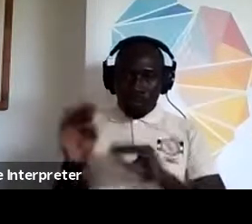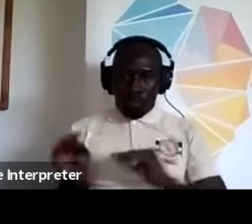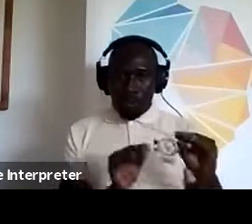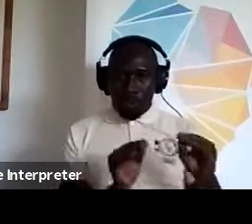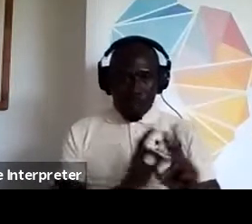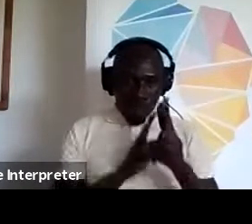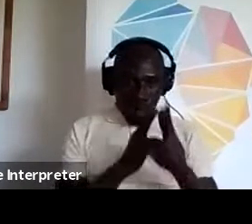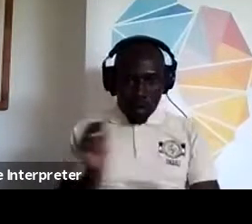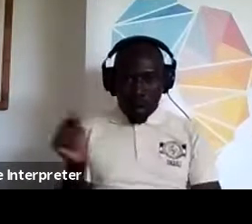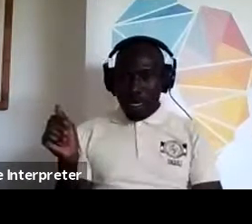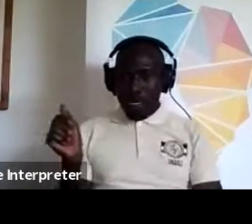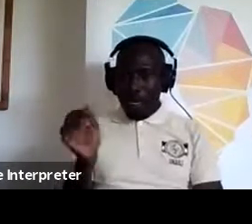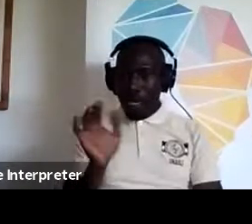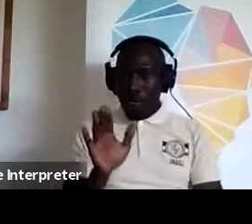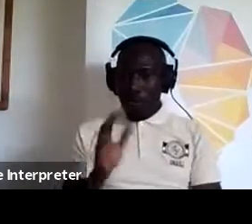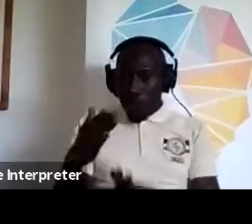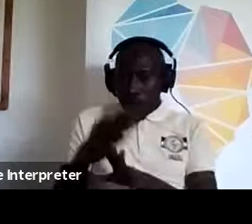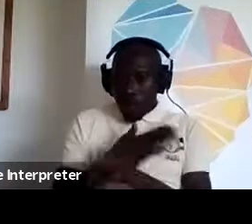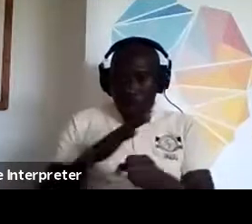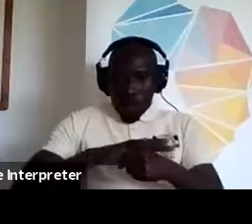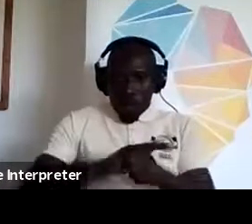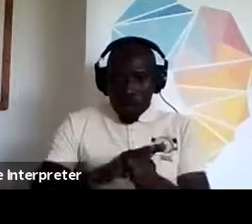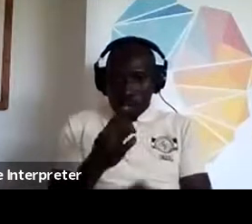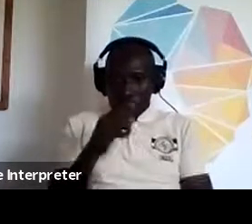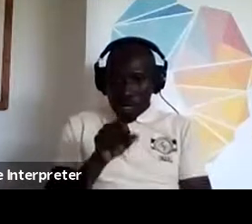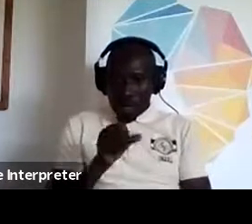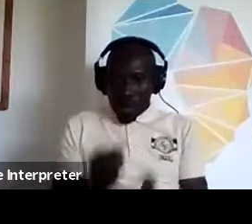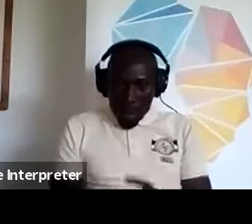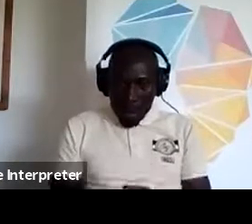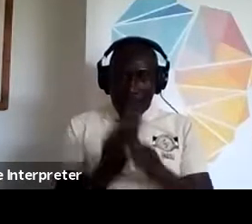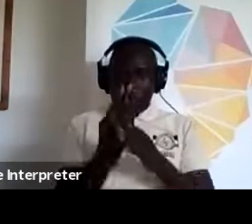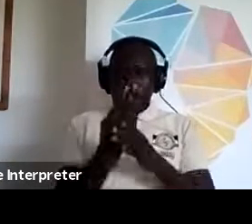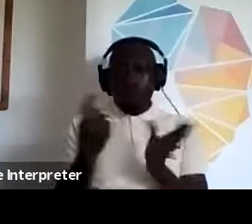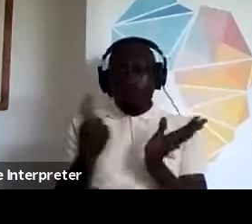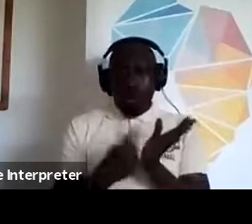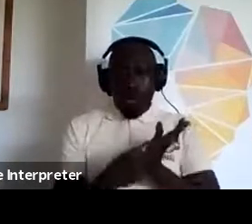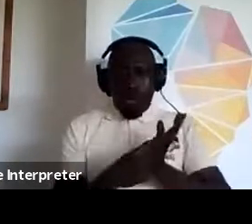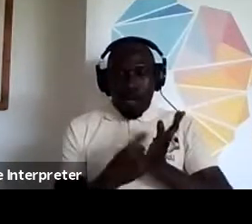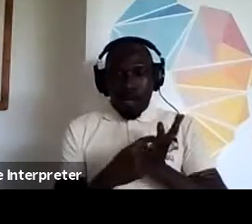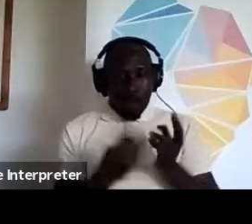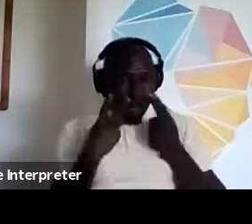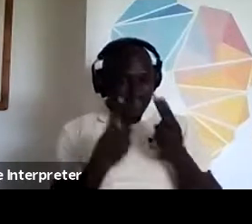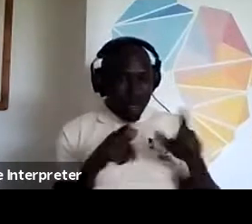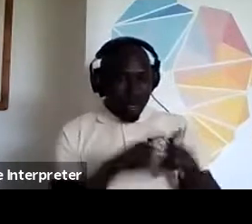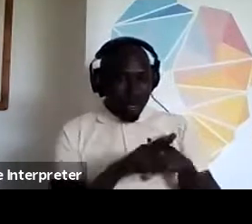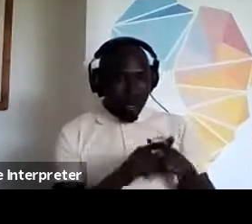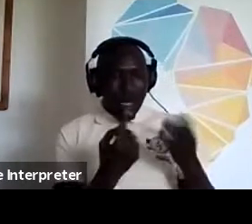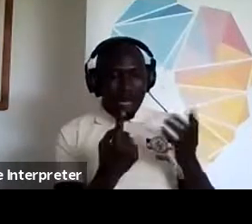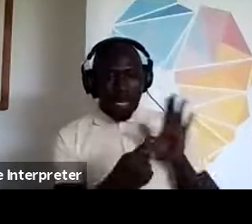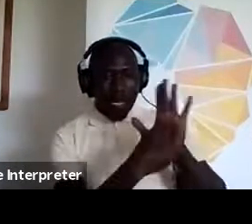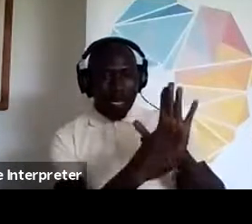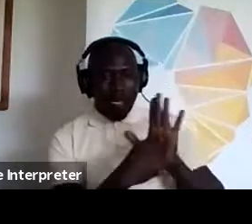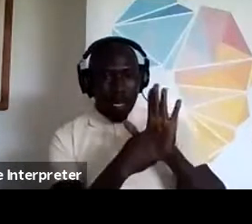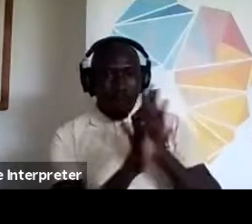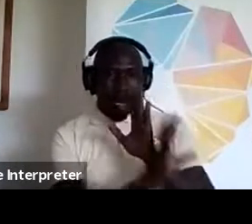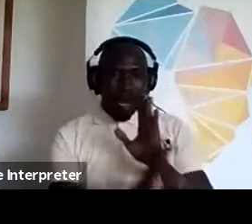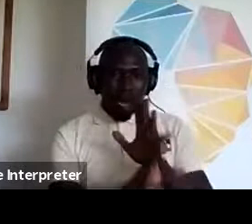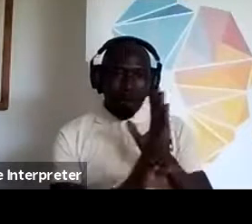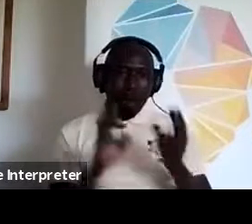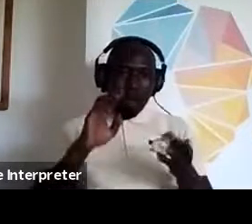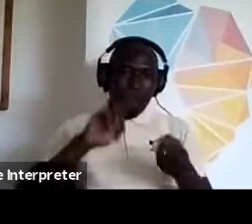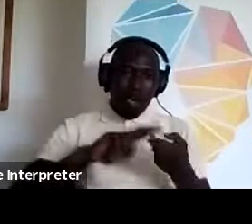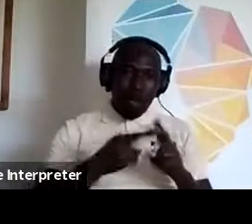Honorable Assam, before COVID-19 struck, Uganda was really looked at as a model country in as far as promoting